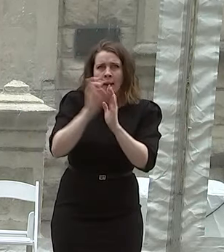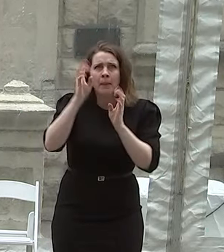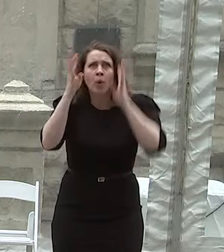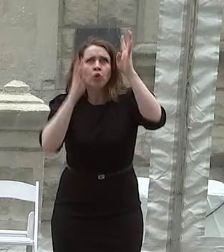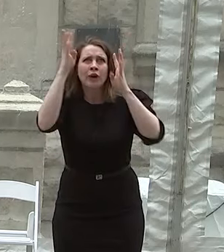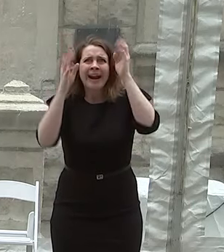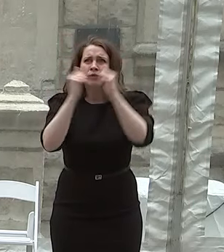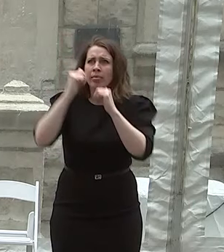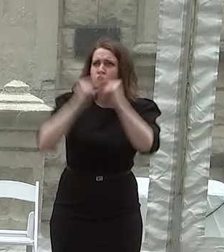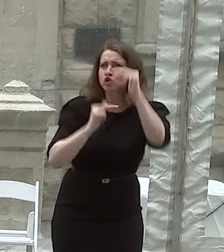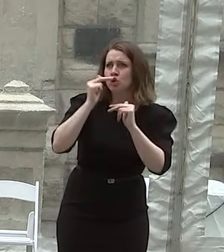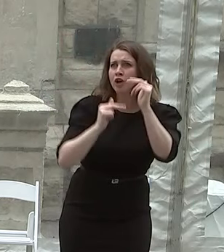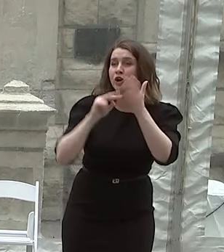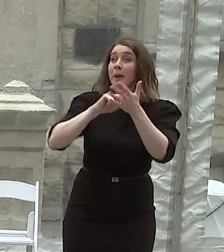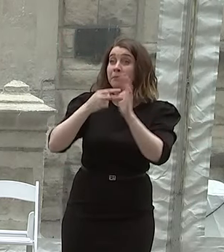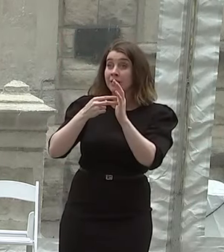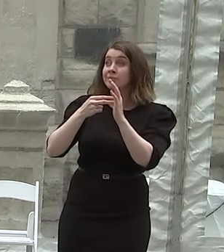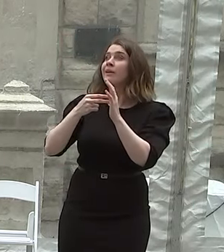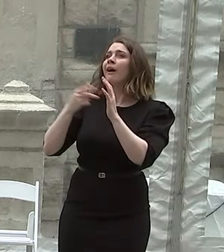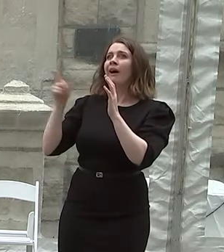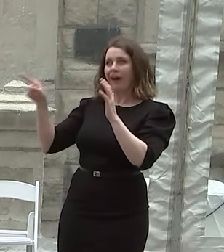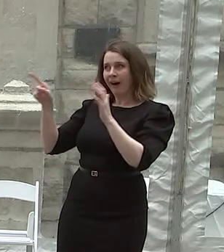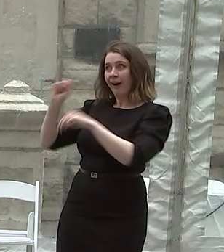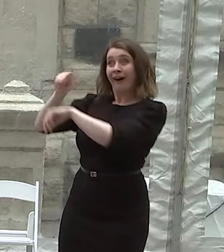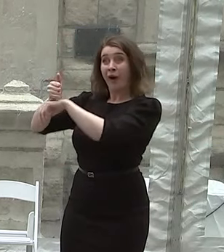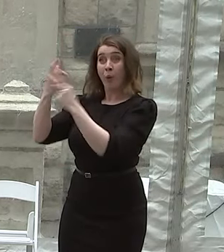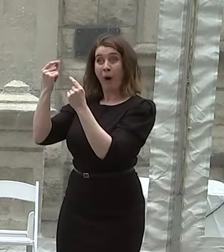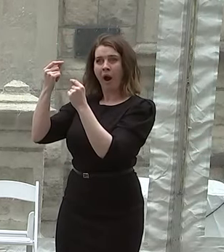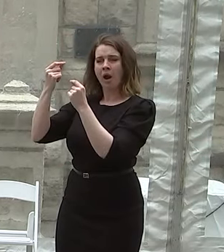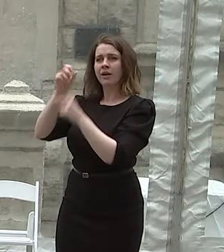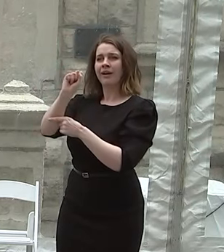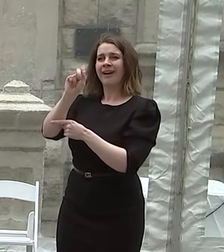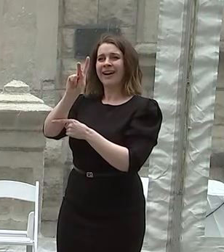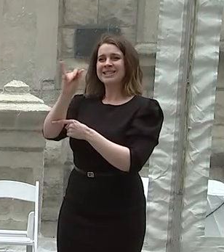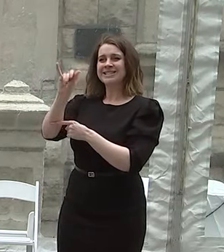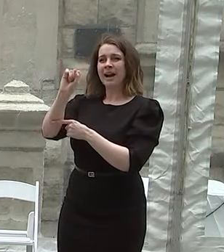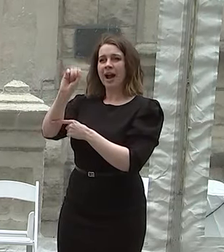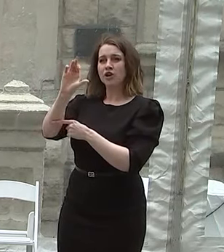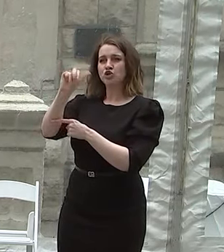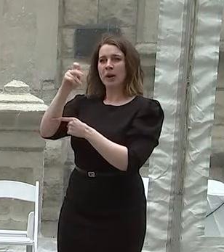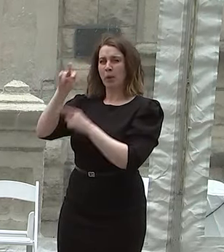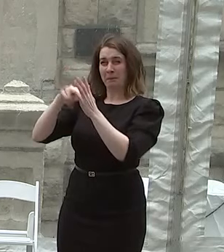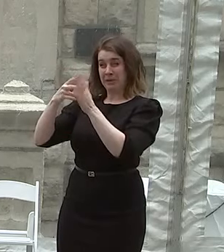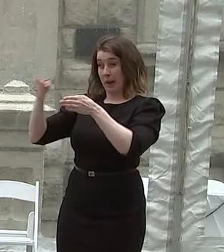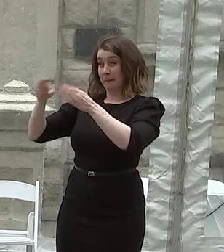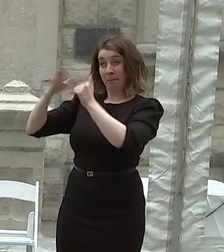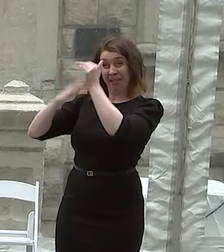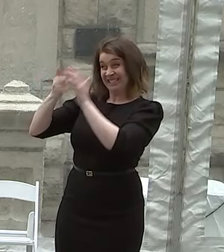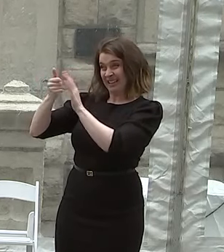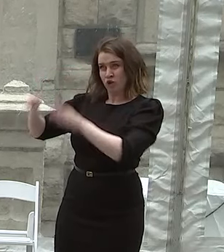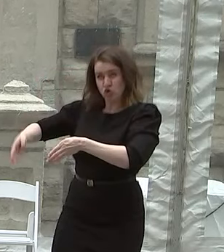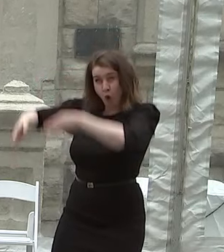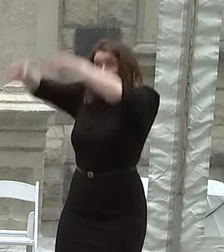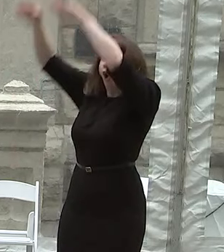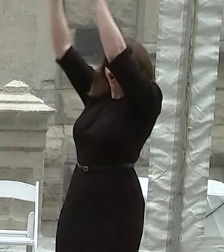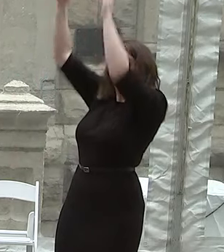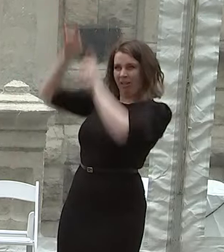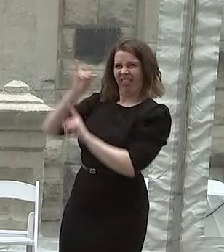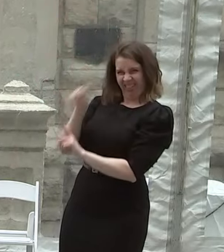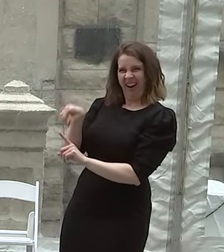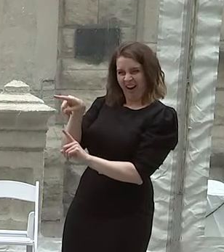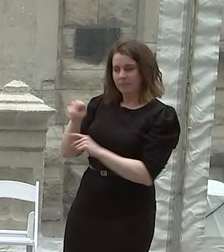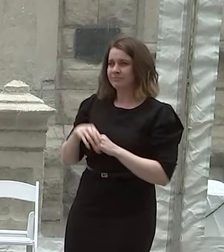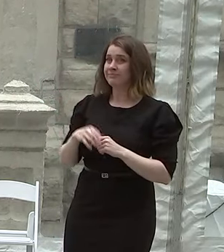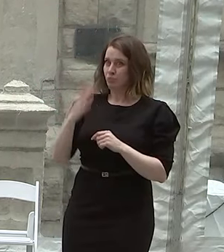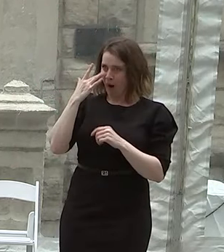made possible the invention of the skyscraper here in Chicago. And because of collective action and policy